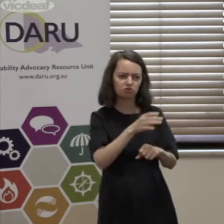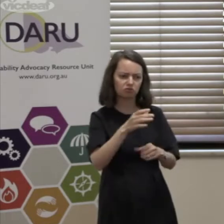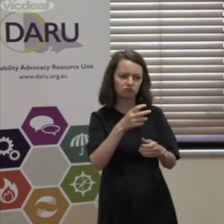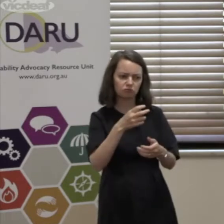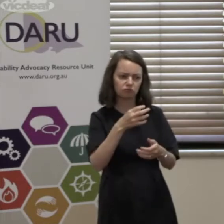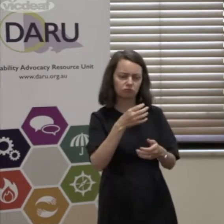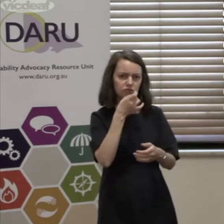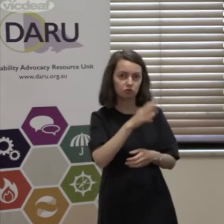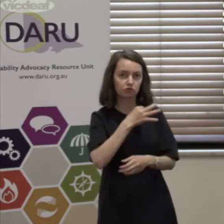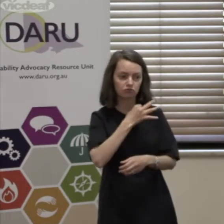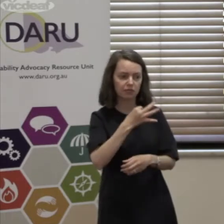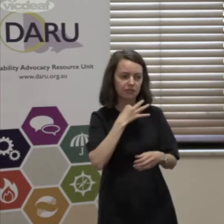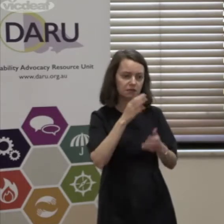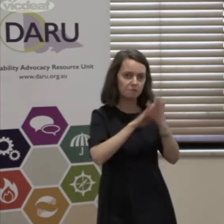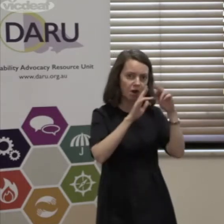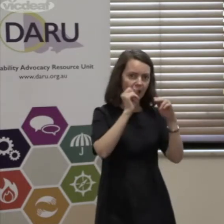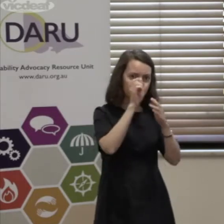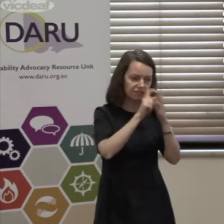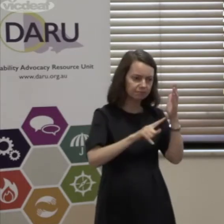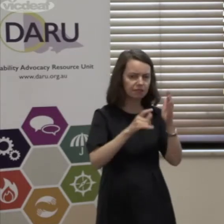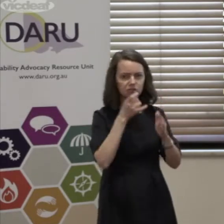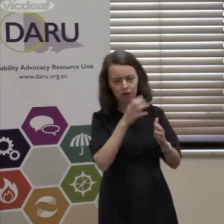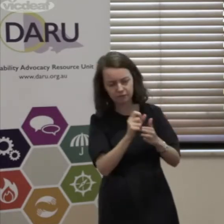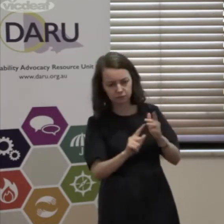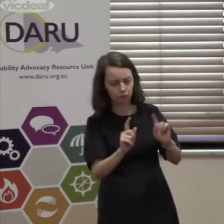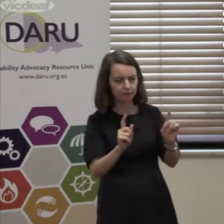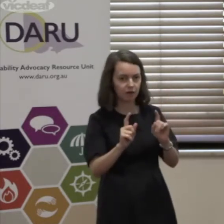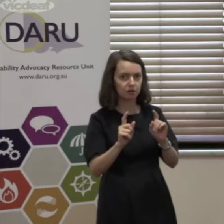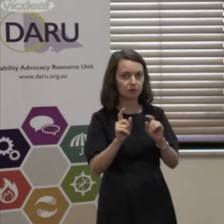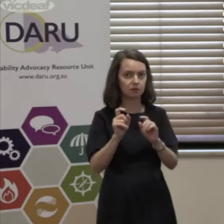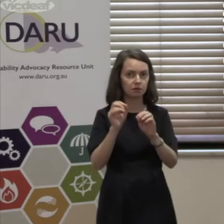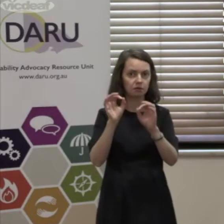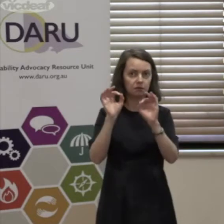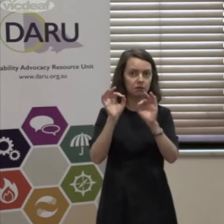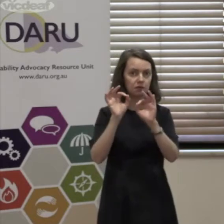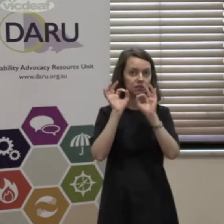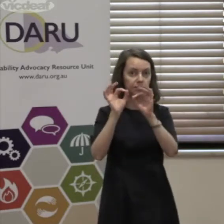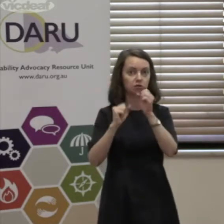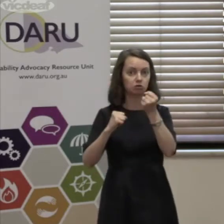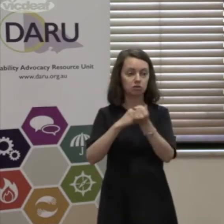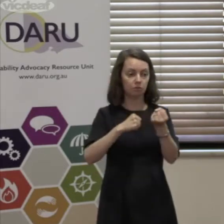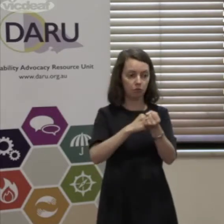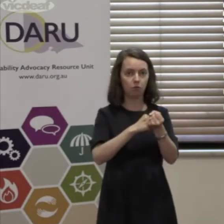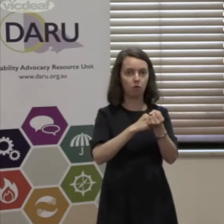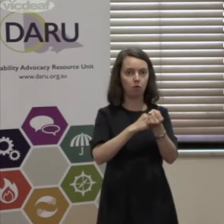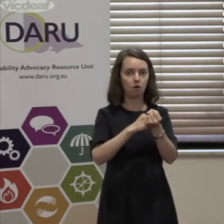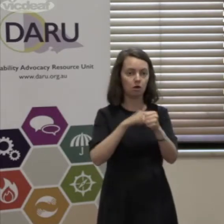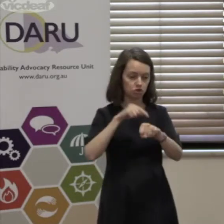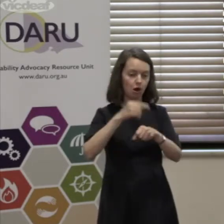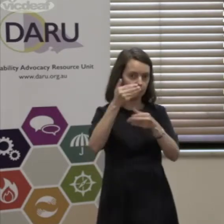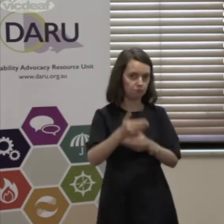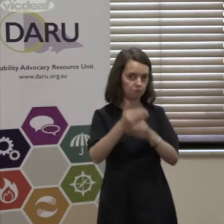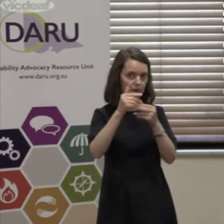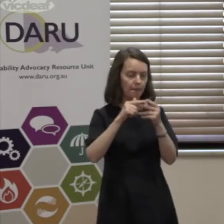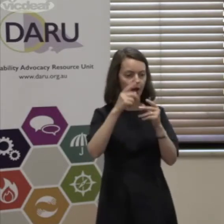whatever the complex situation is. The support is time limited but focuses on addressing barriers and